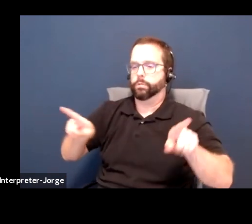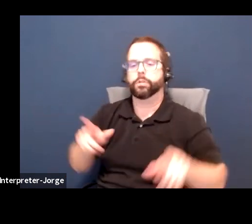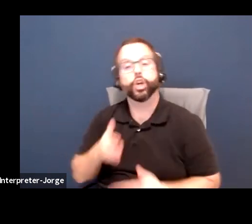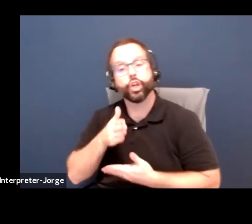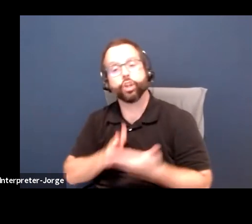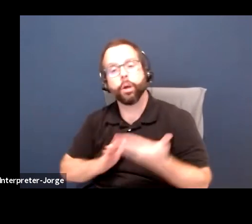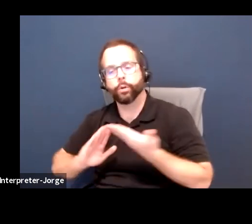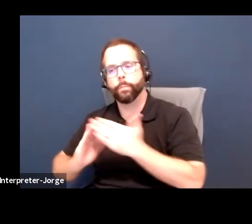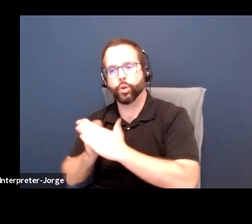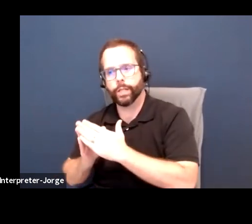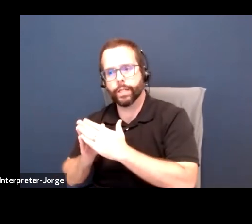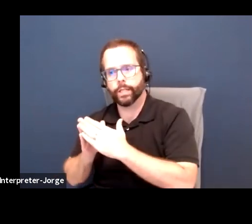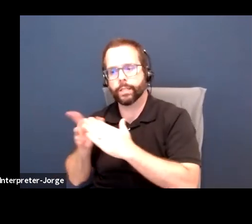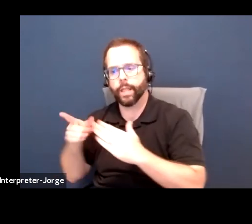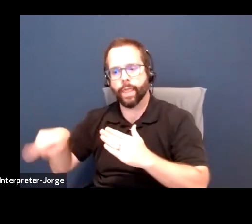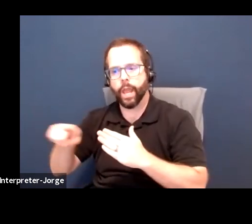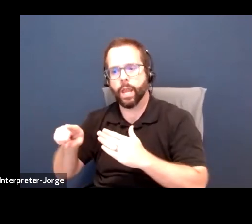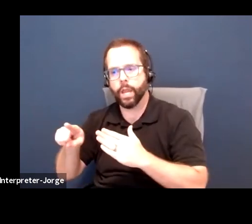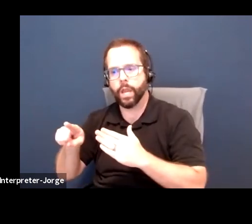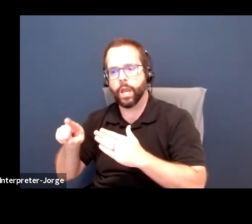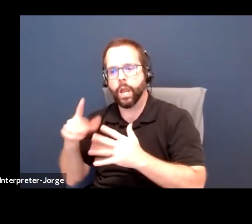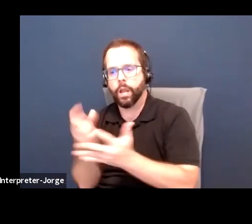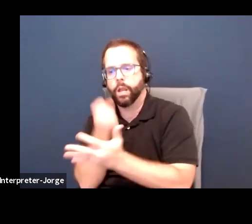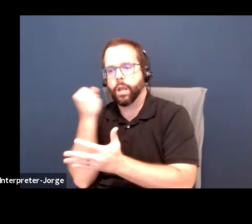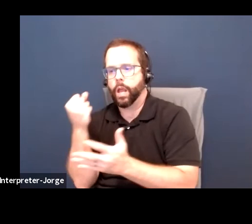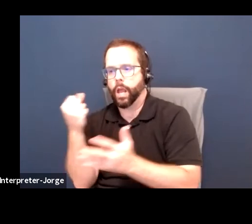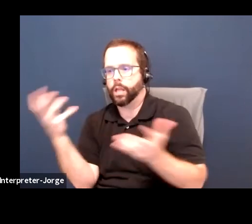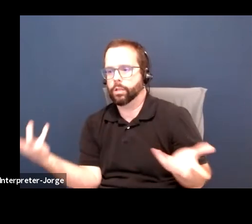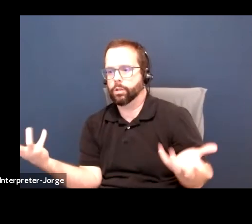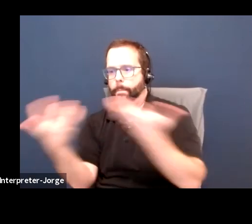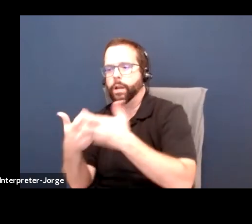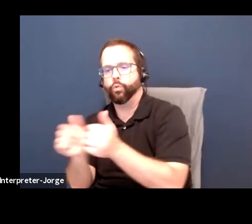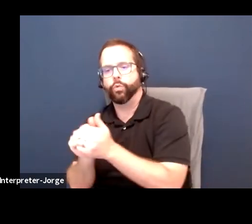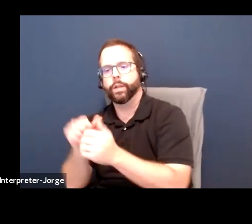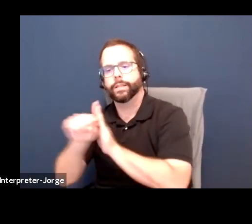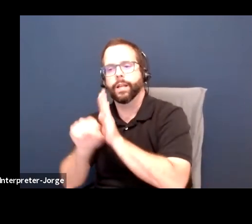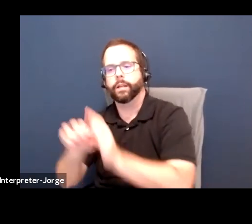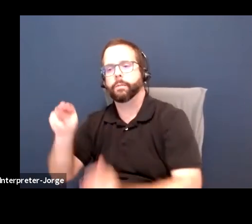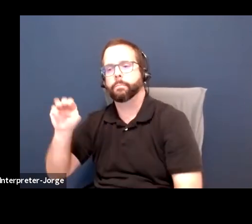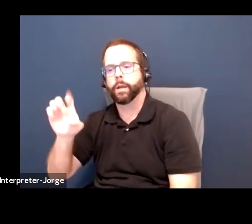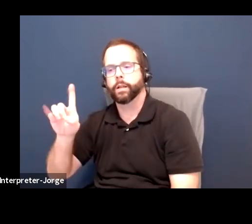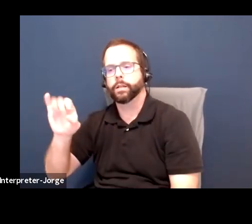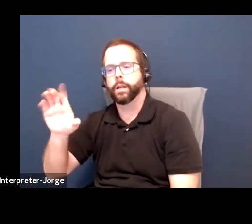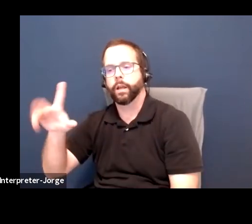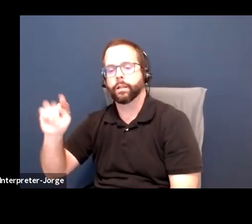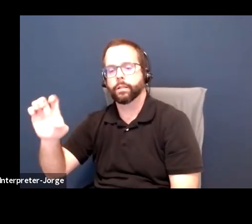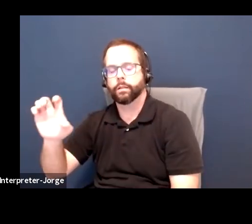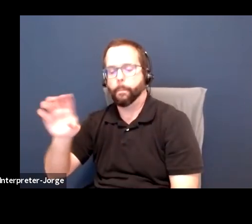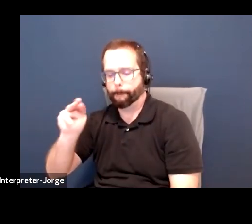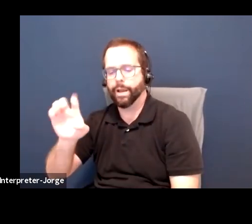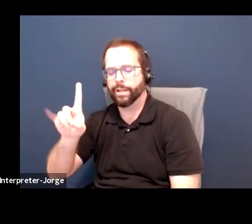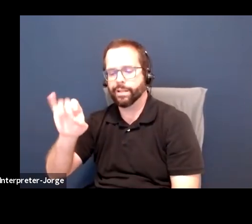together some state Medicaid and the agencies that run MFP, some of the state and local